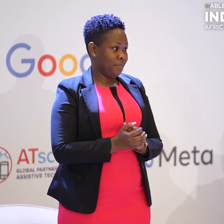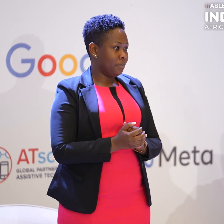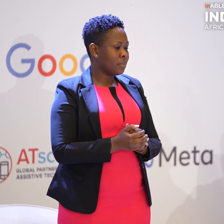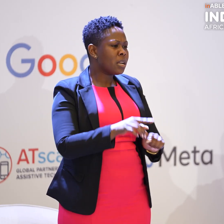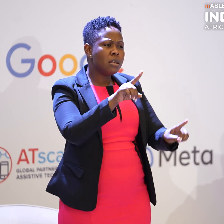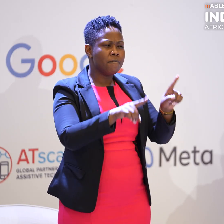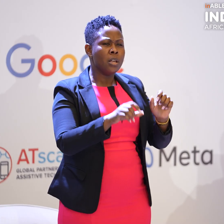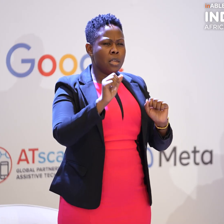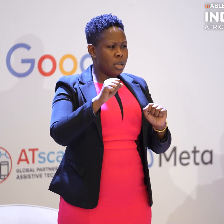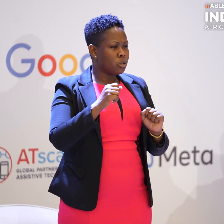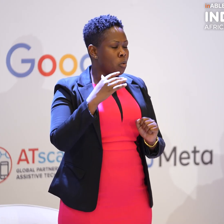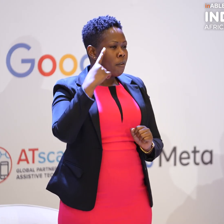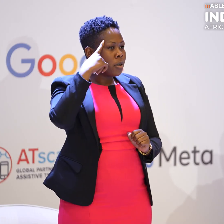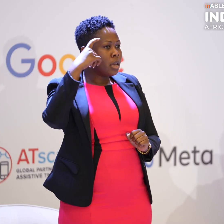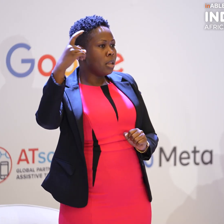standards.